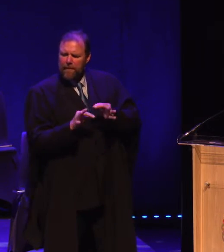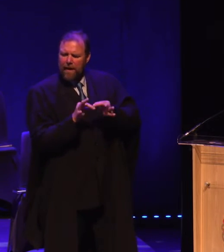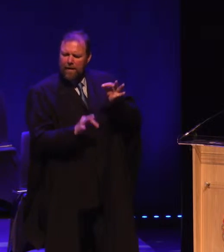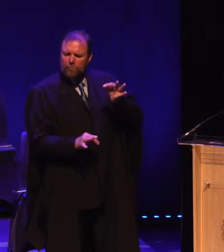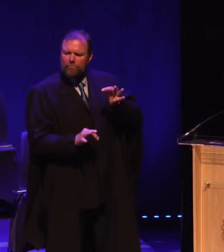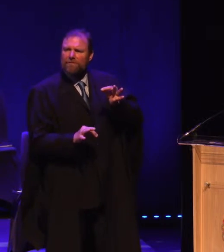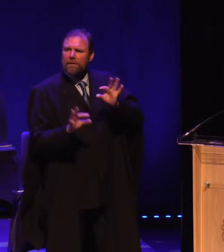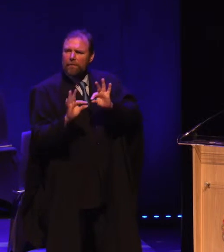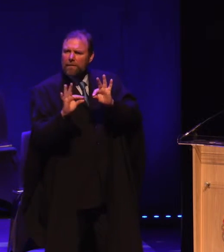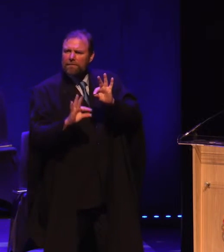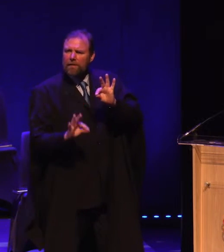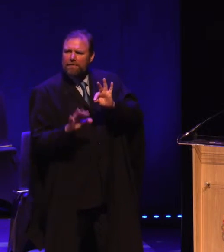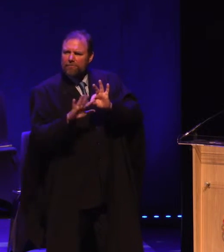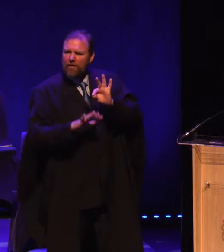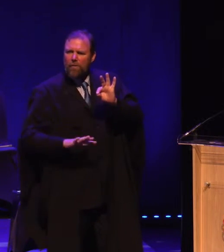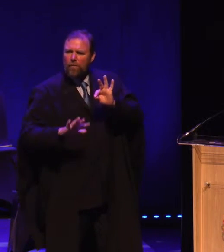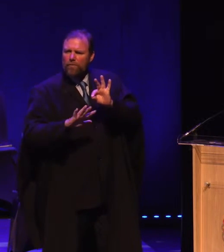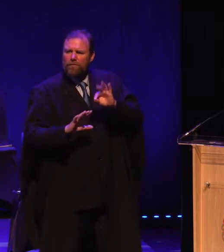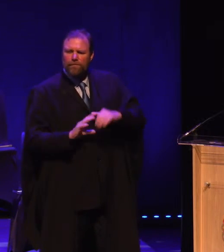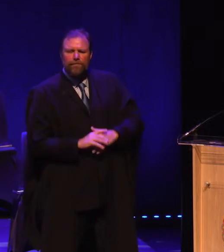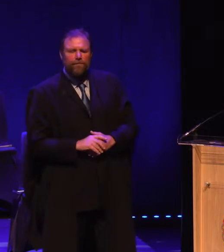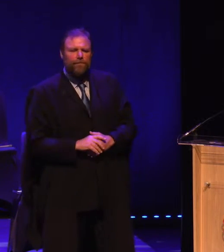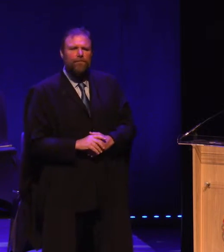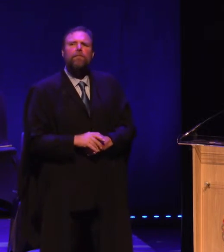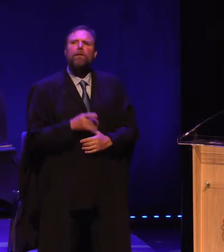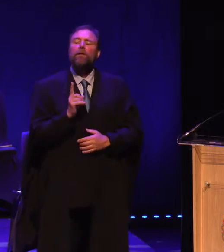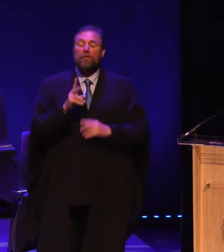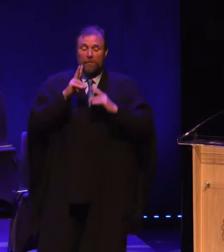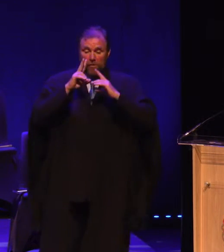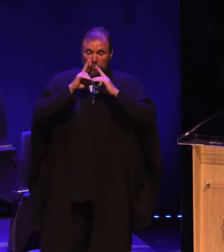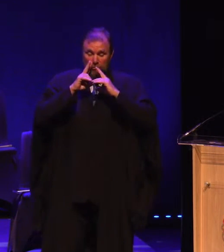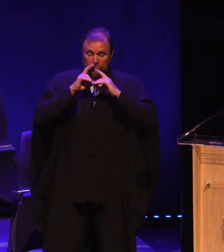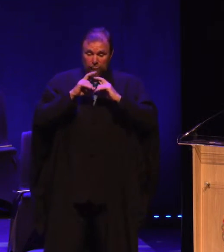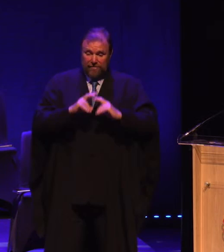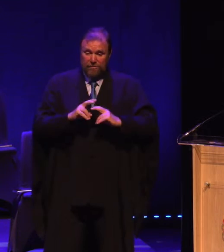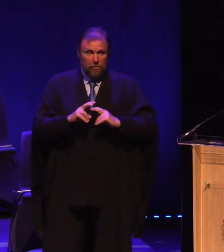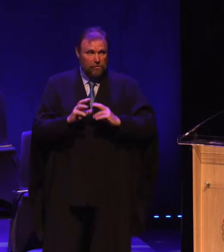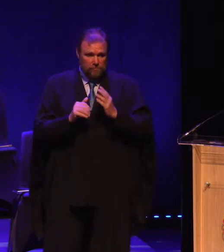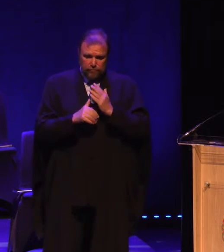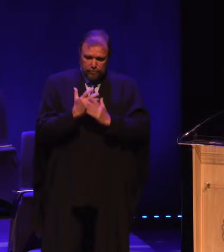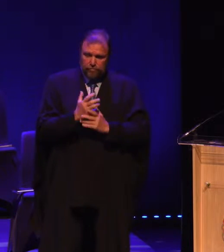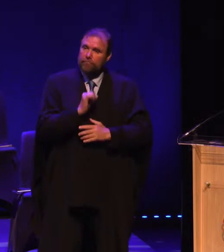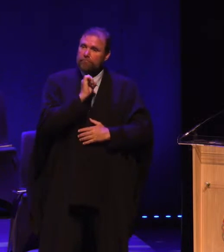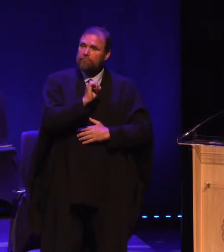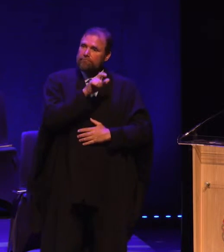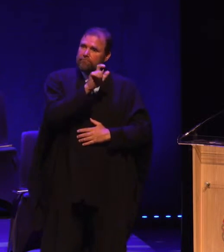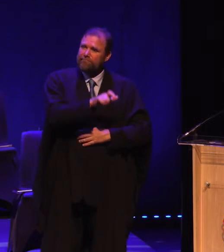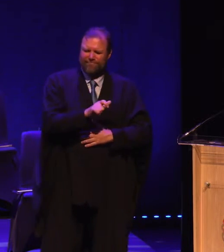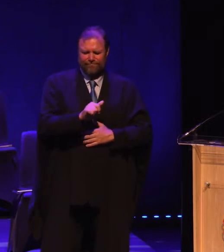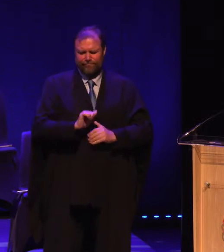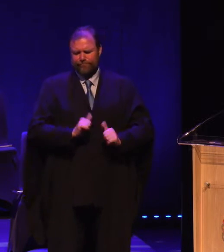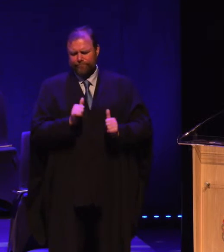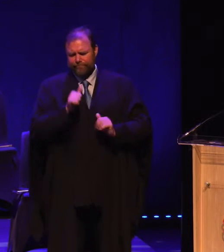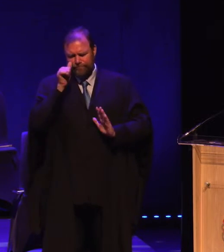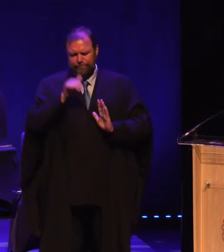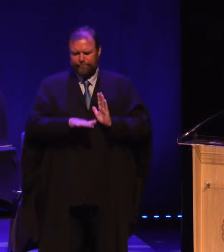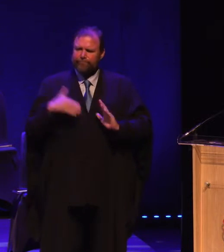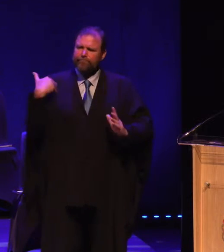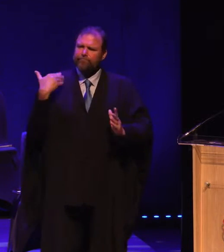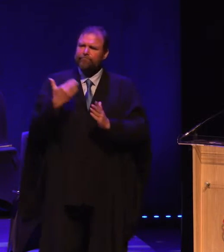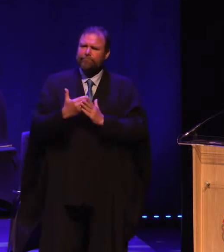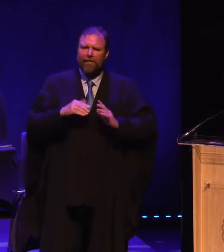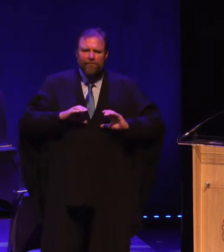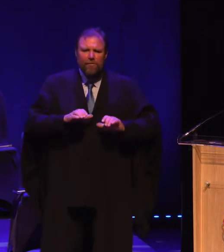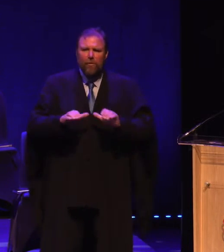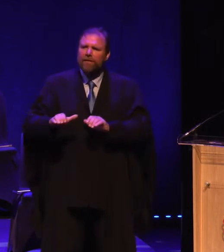surrounding muscles. The research built on Adeline's extensive experience as a physiotherapist and also as a